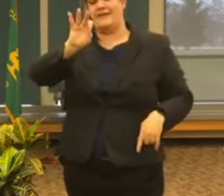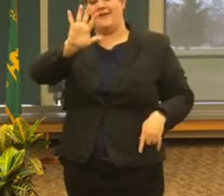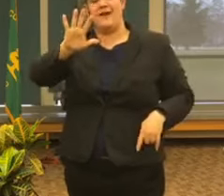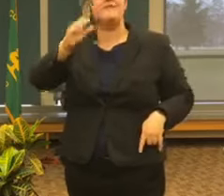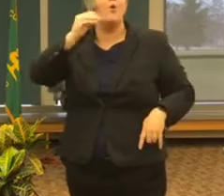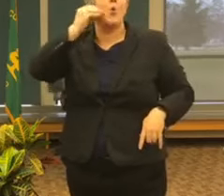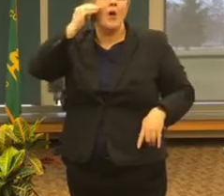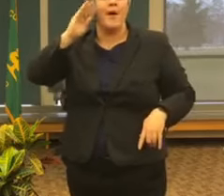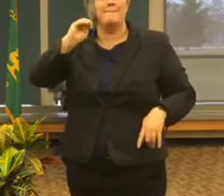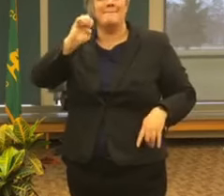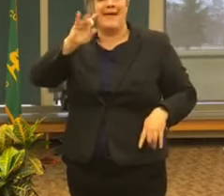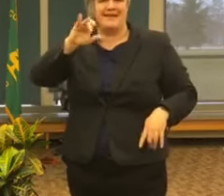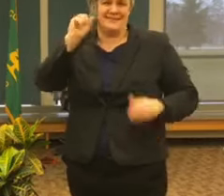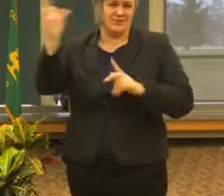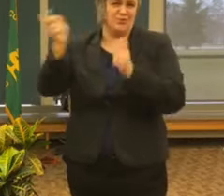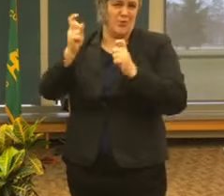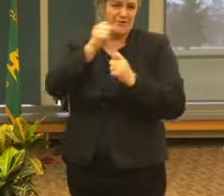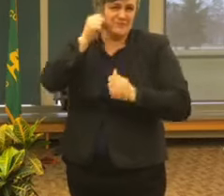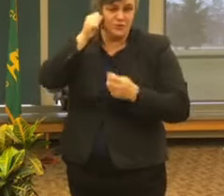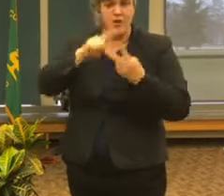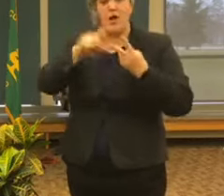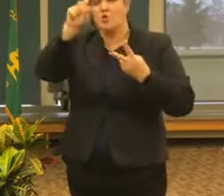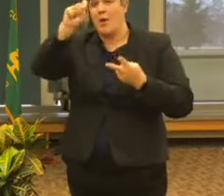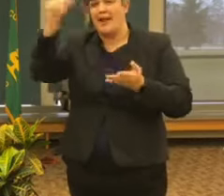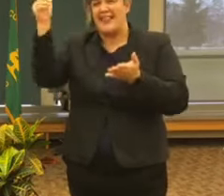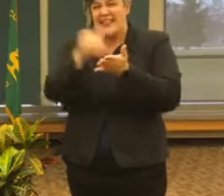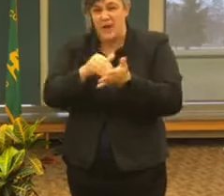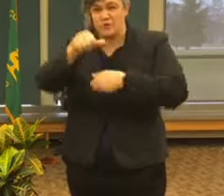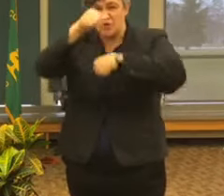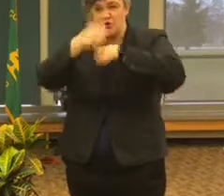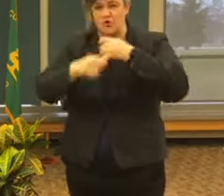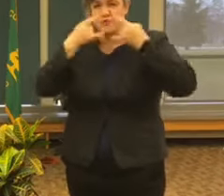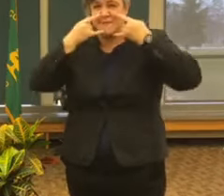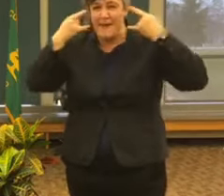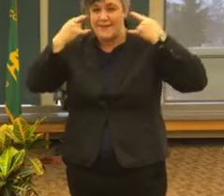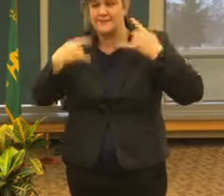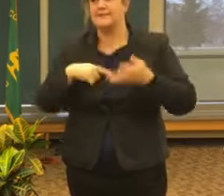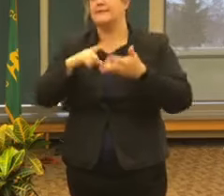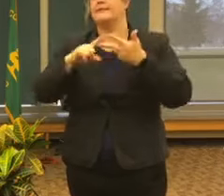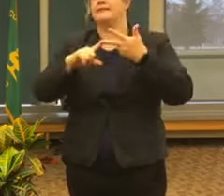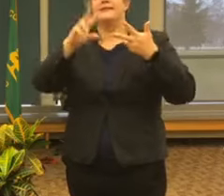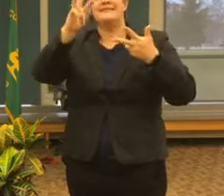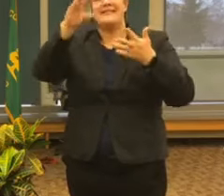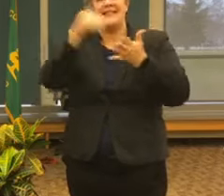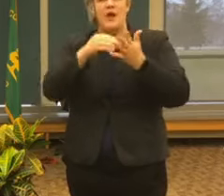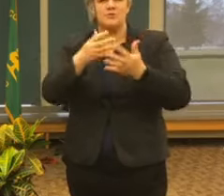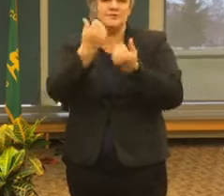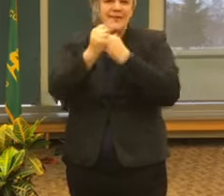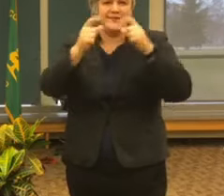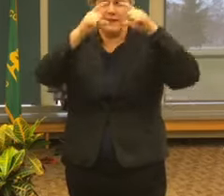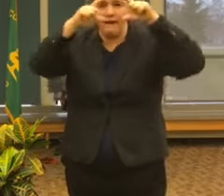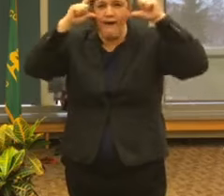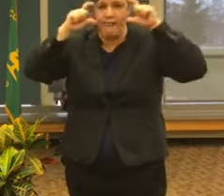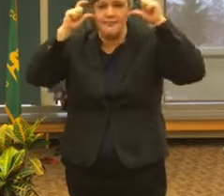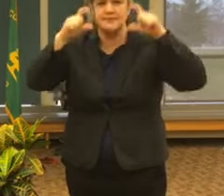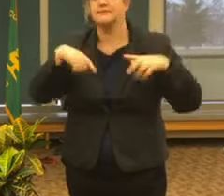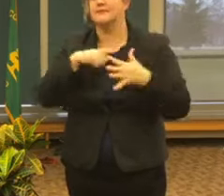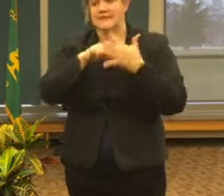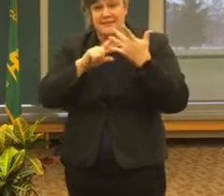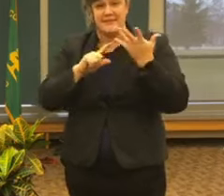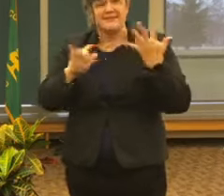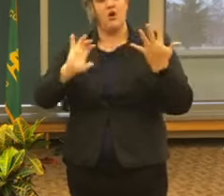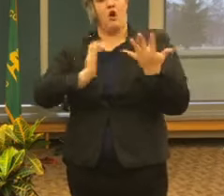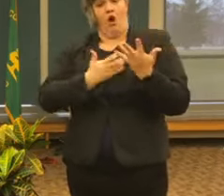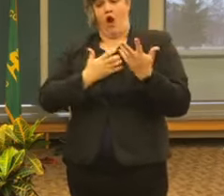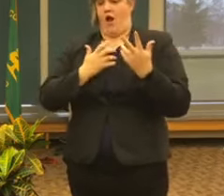donated yesterday, 20,000 surgical masks, 6,000 safety goggles. Our residents and our